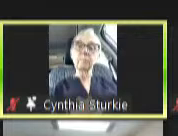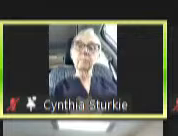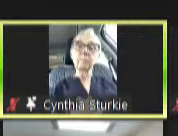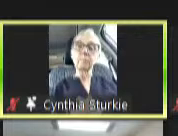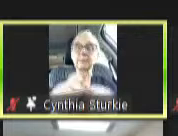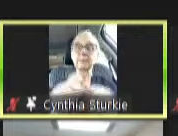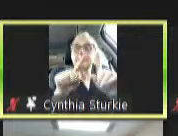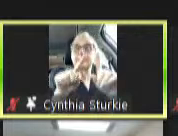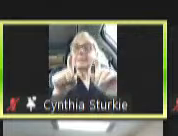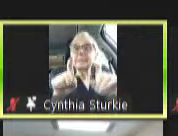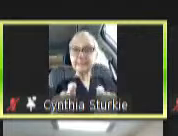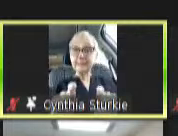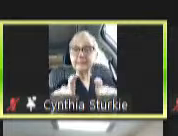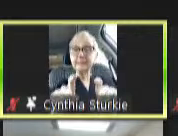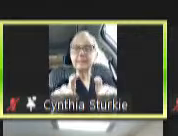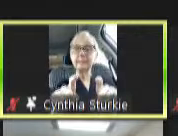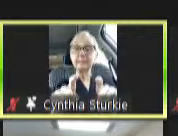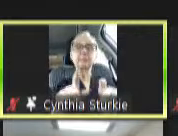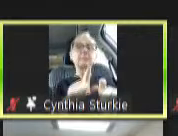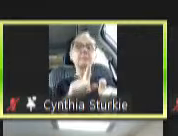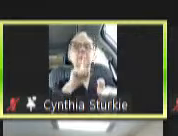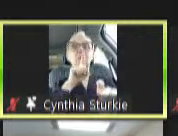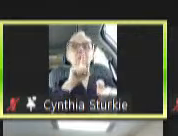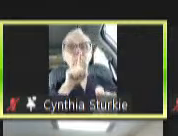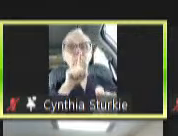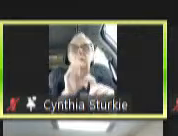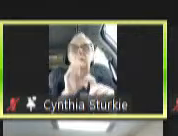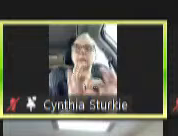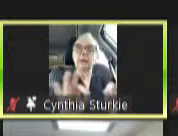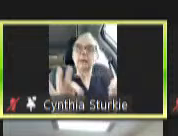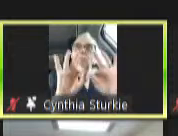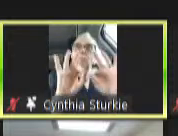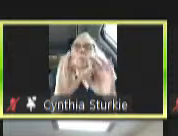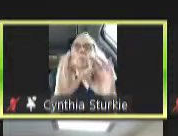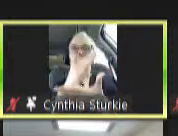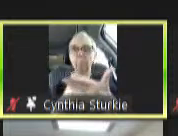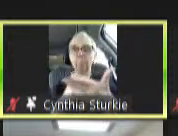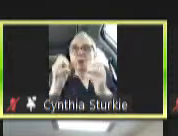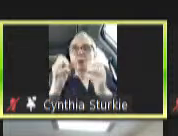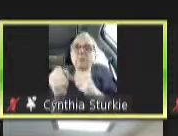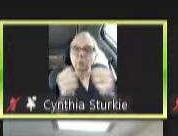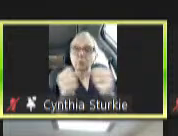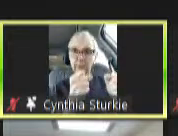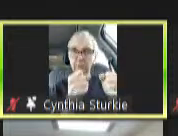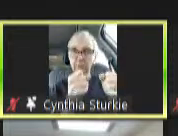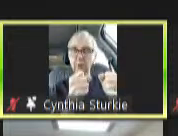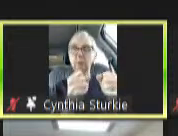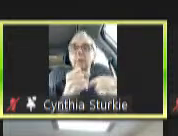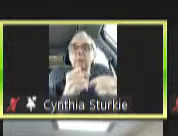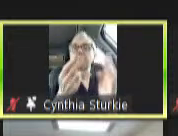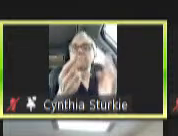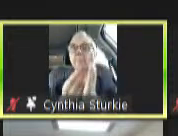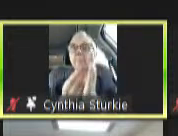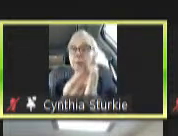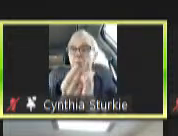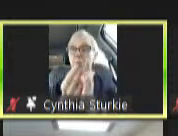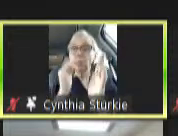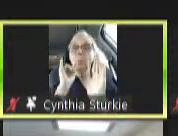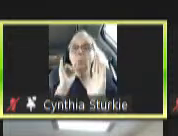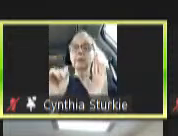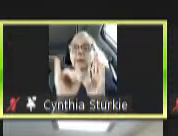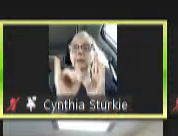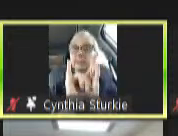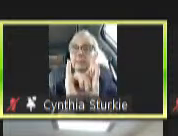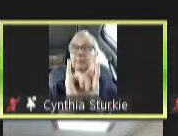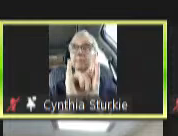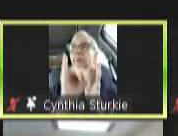Testing remains an absolutely critical part of our strategy in making sure that we identify cases